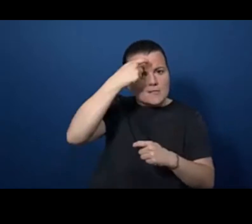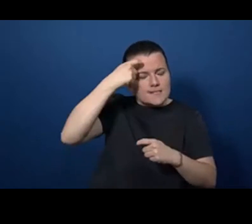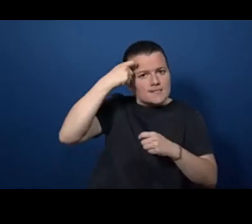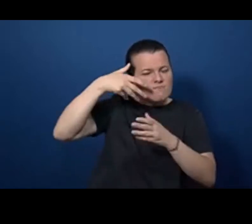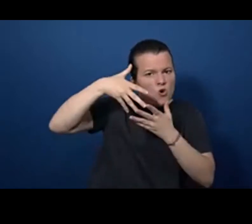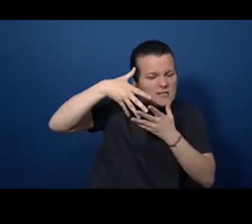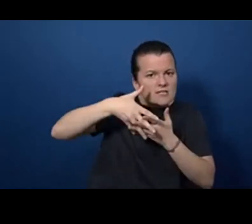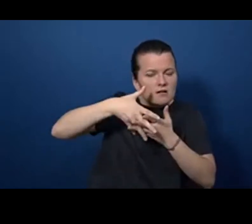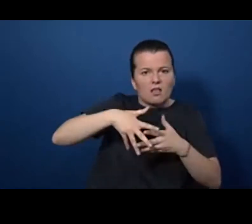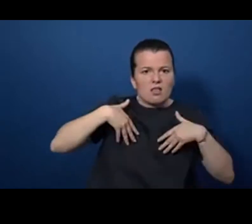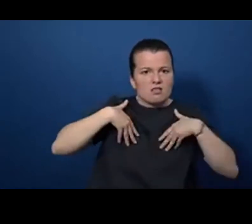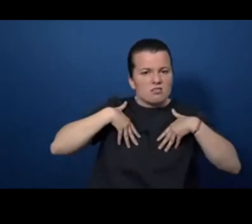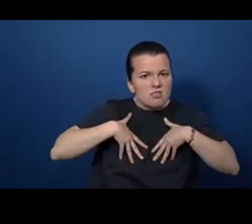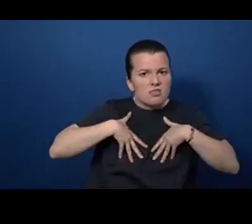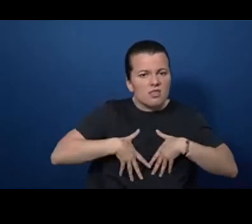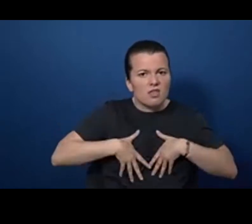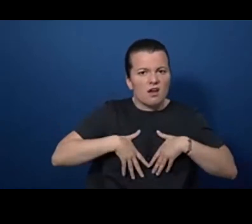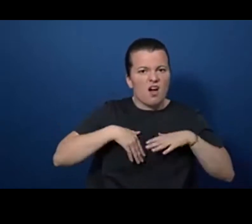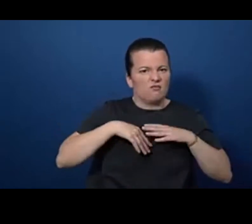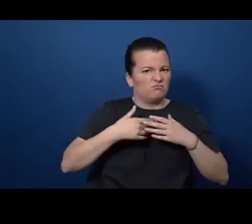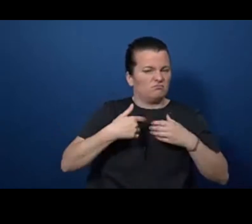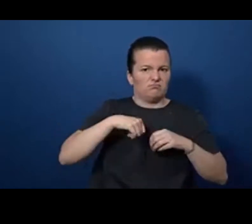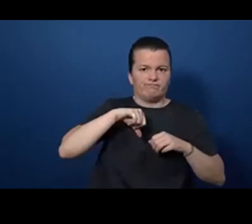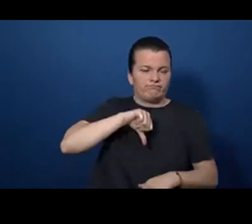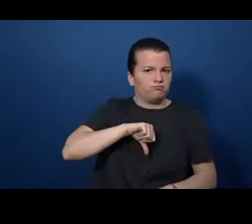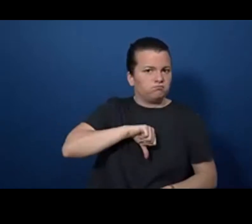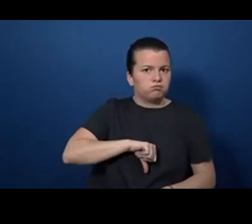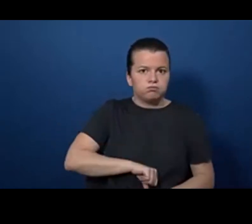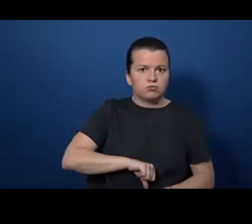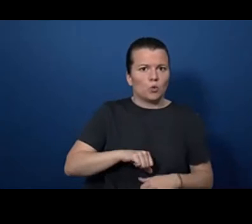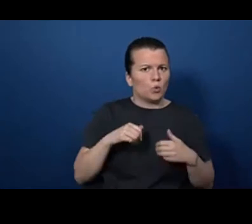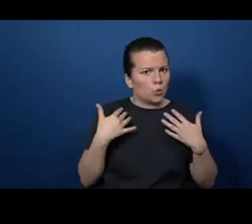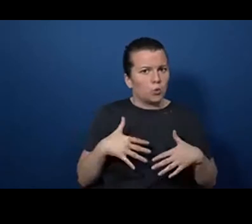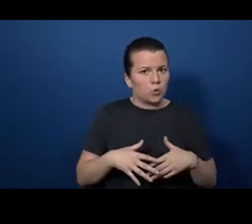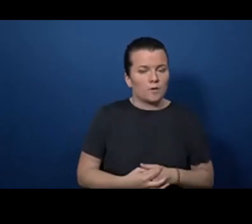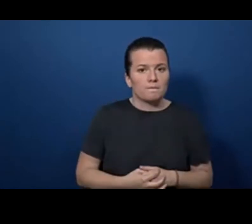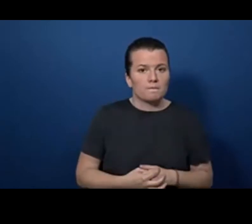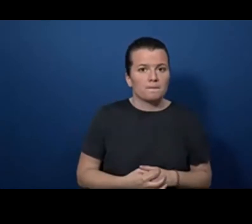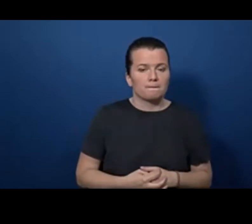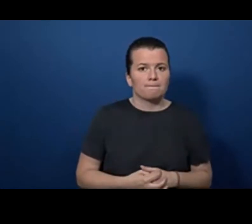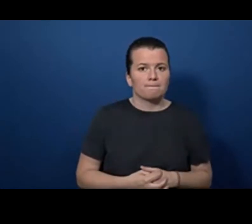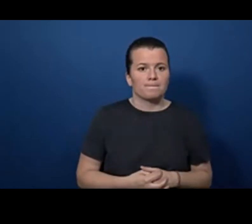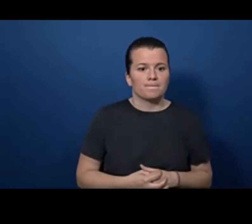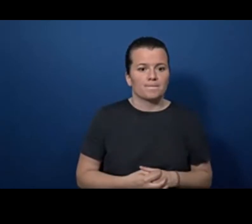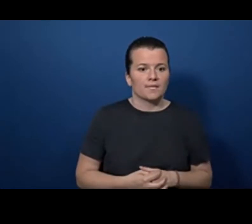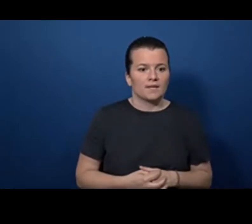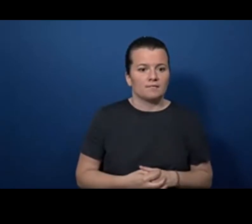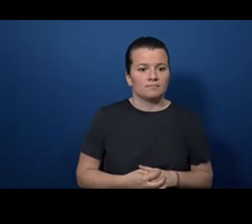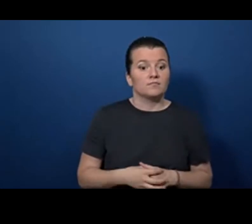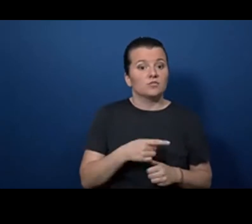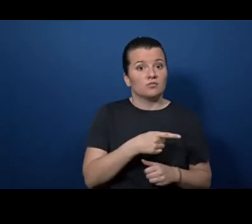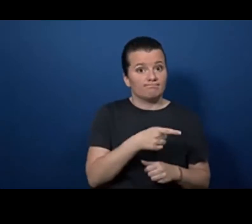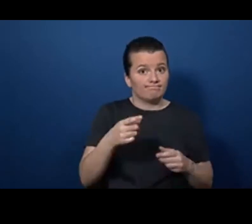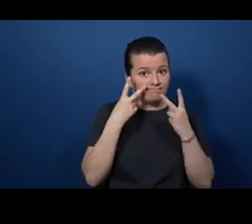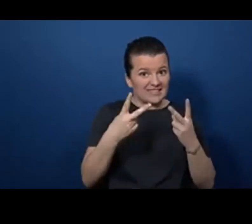subjectively considered to be of even greater proportion, if you will, by the students who experience it. And so in the case